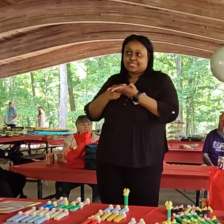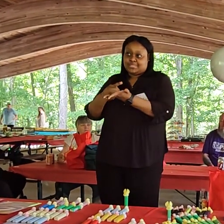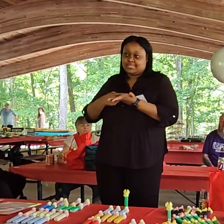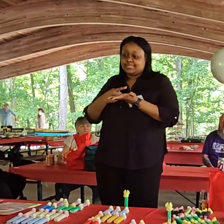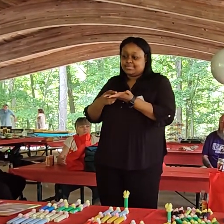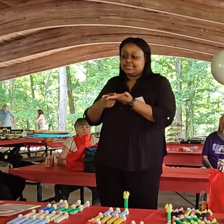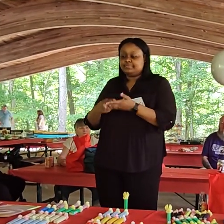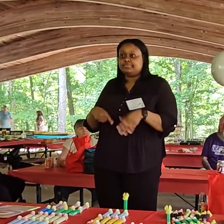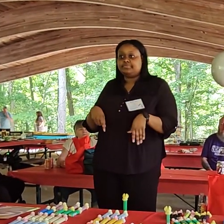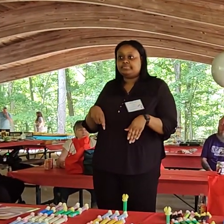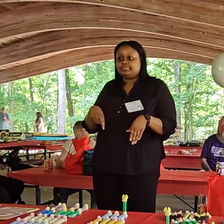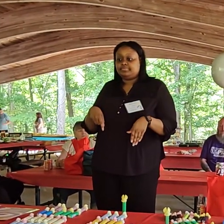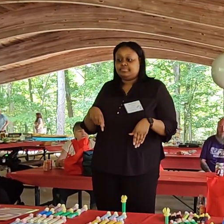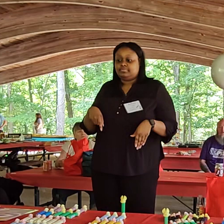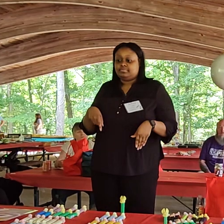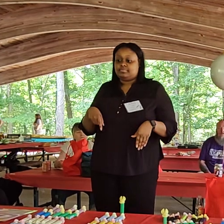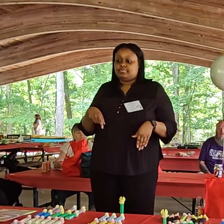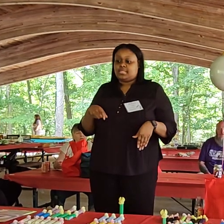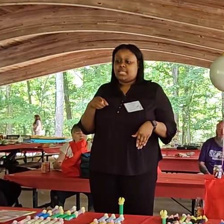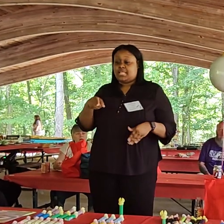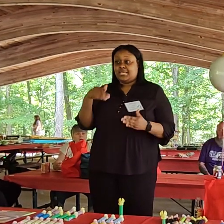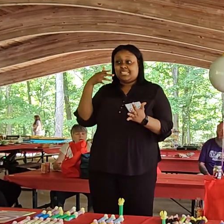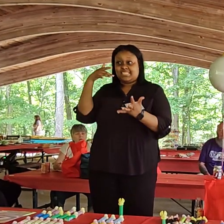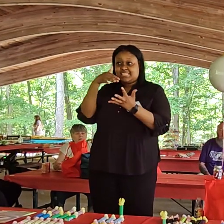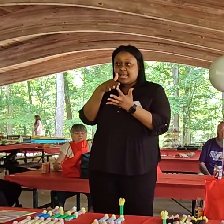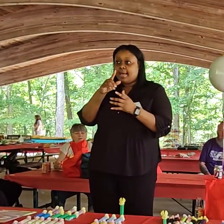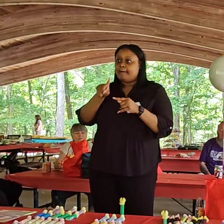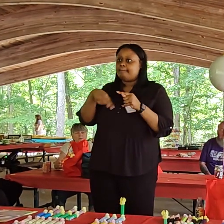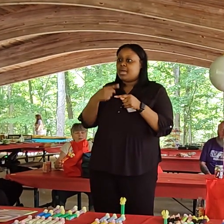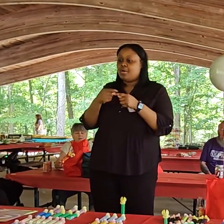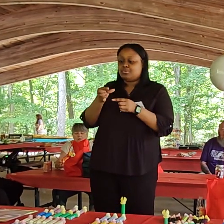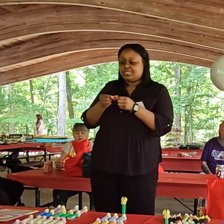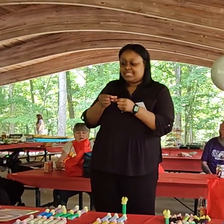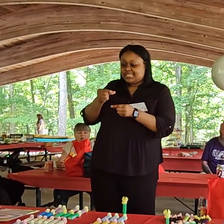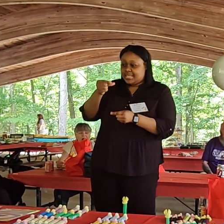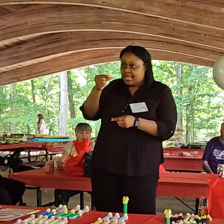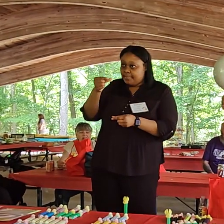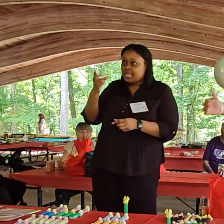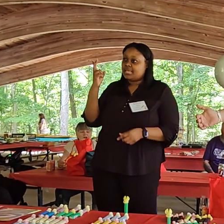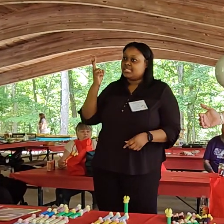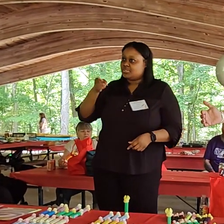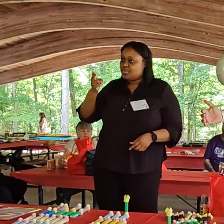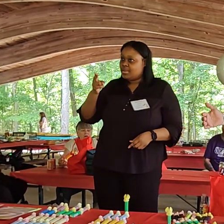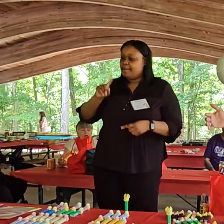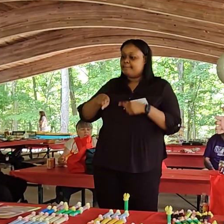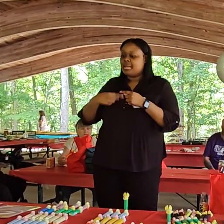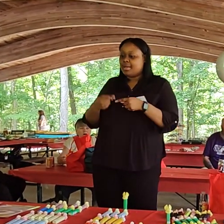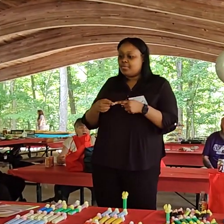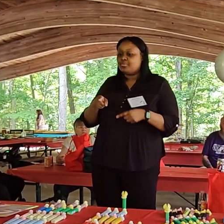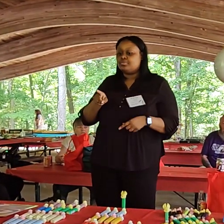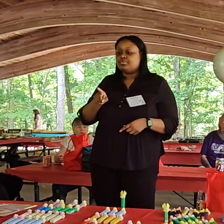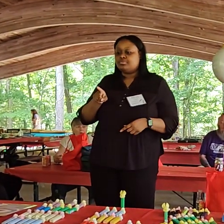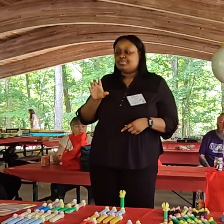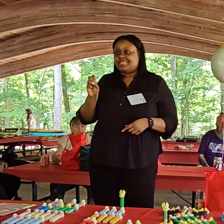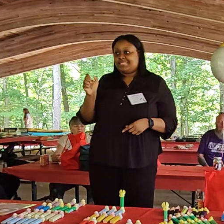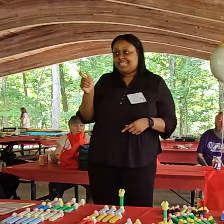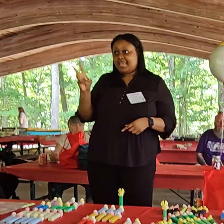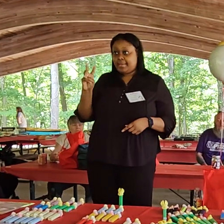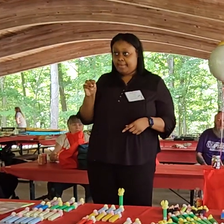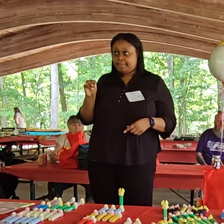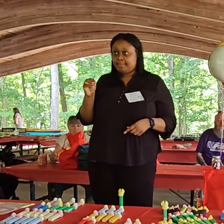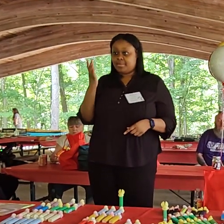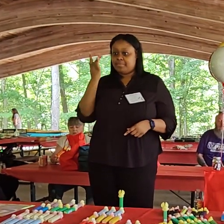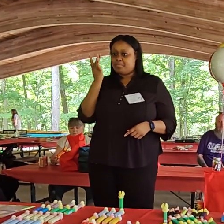lot of it boiled down to like a study of the stems and the history of the stems, because fat-eared bunnies were made for so